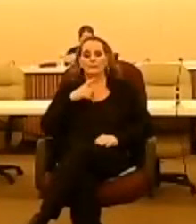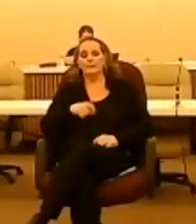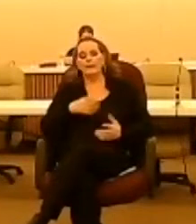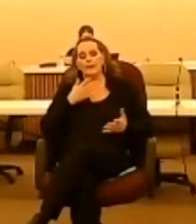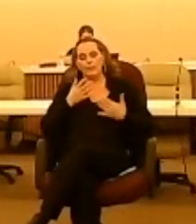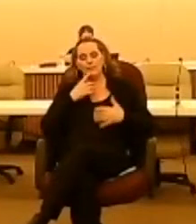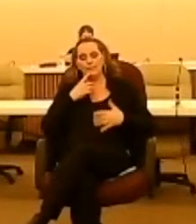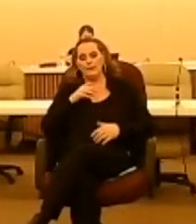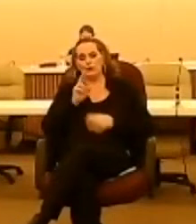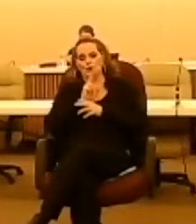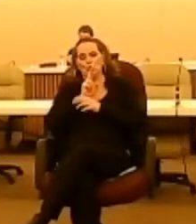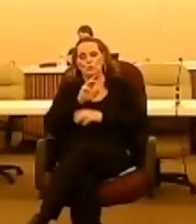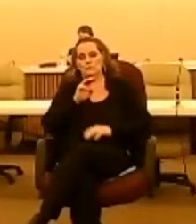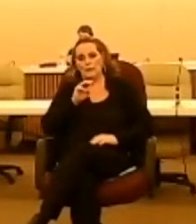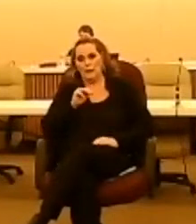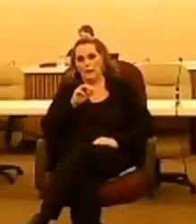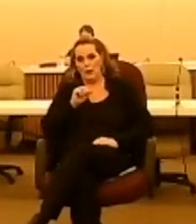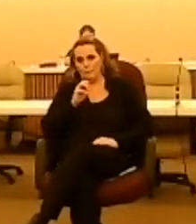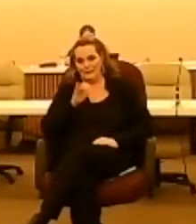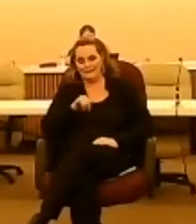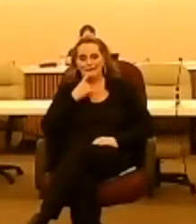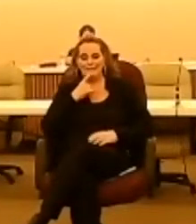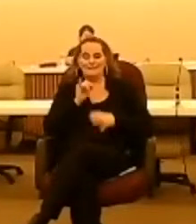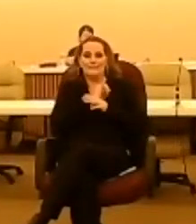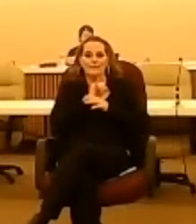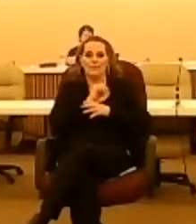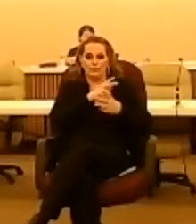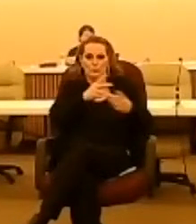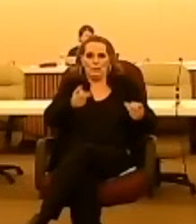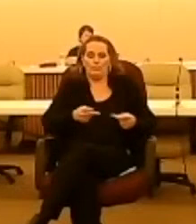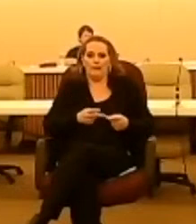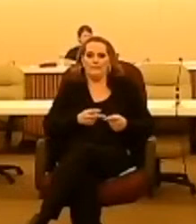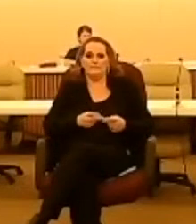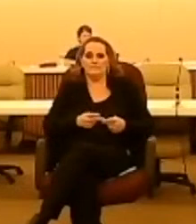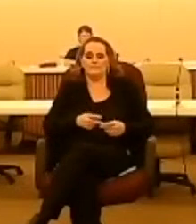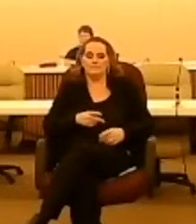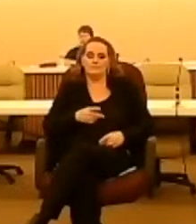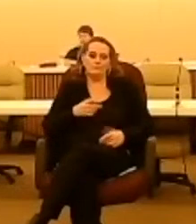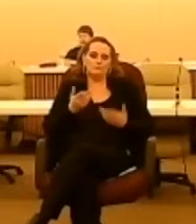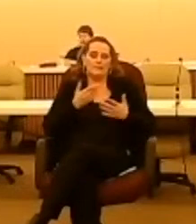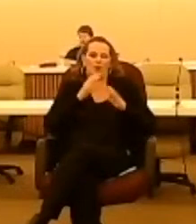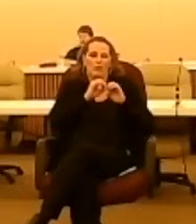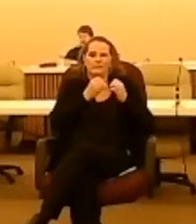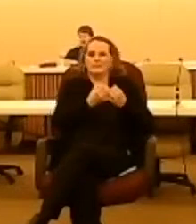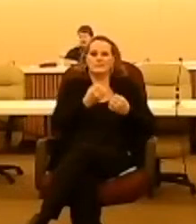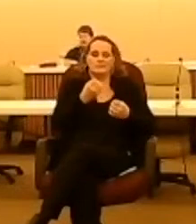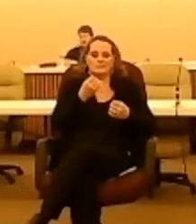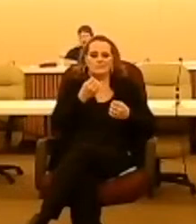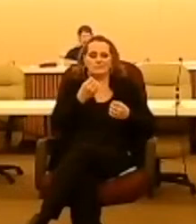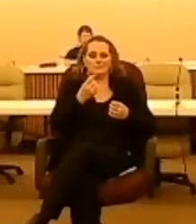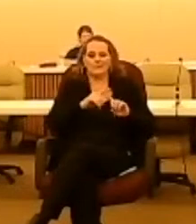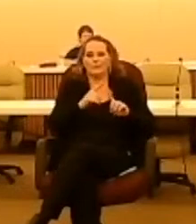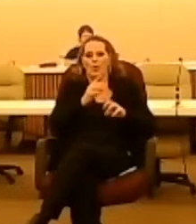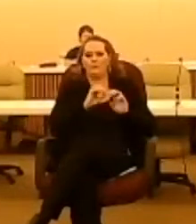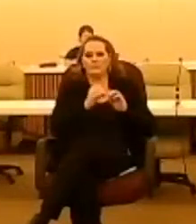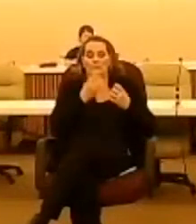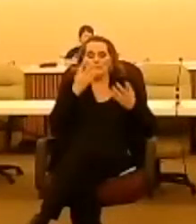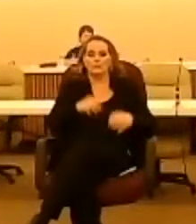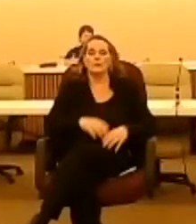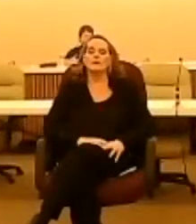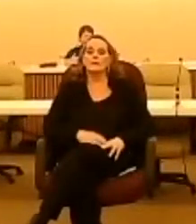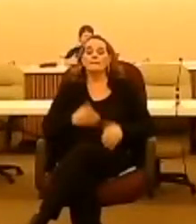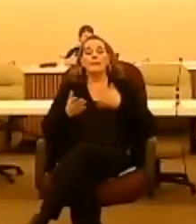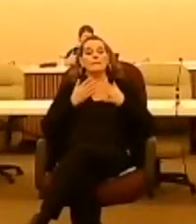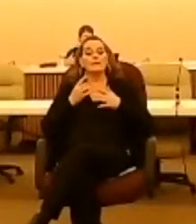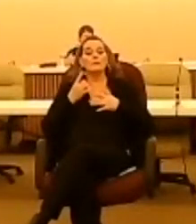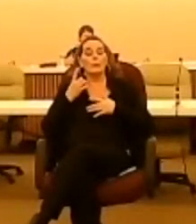future industrial space, remembering that industrial includes office. Because that may be one of the uses. One of the